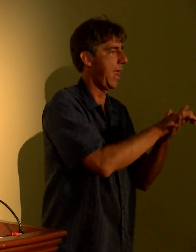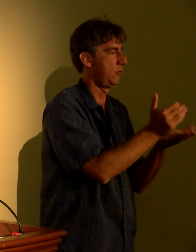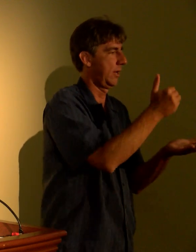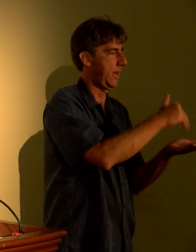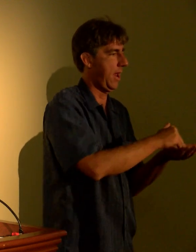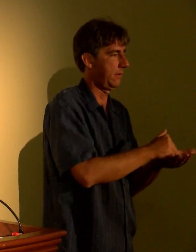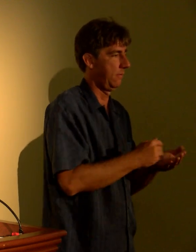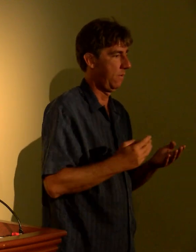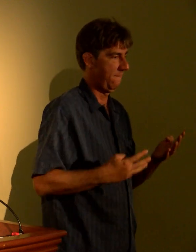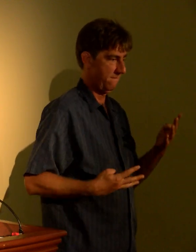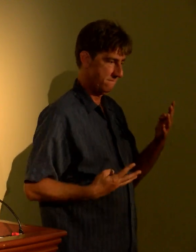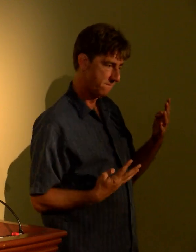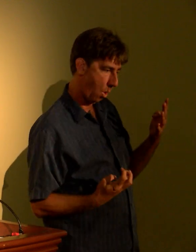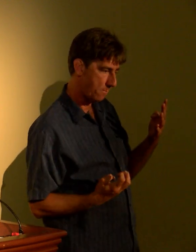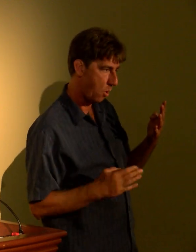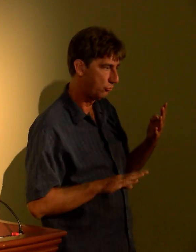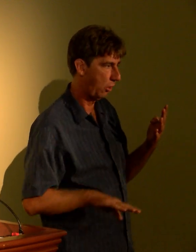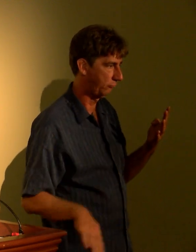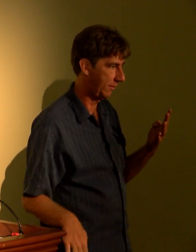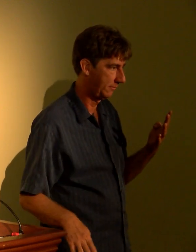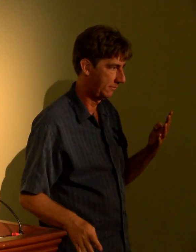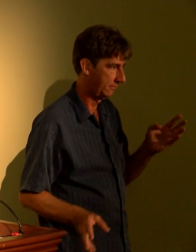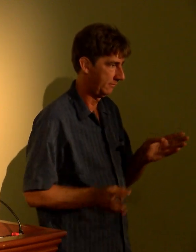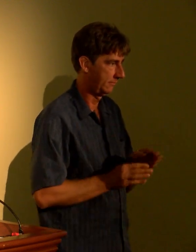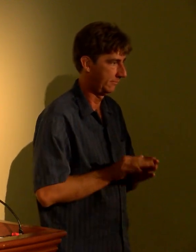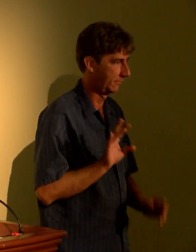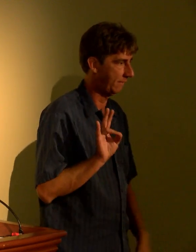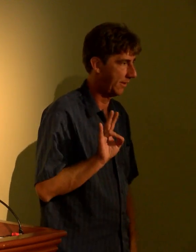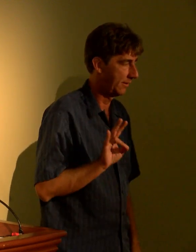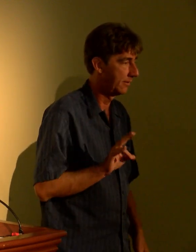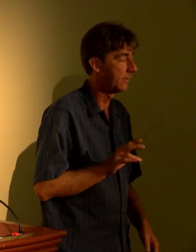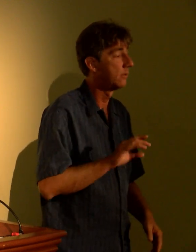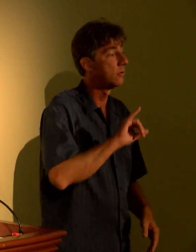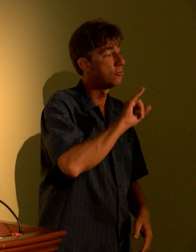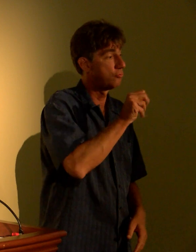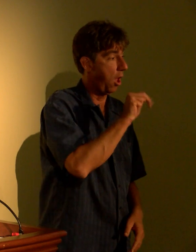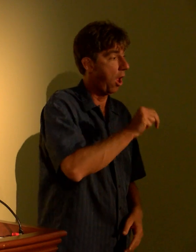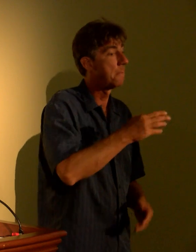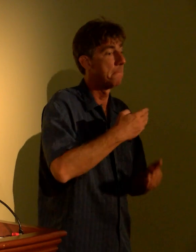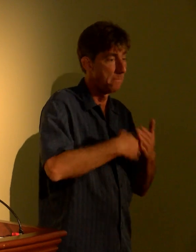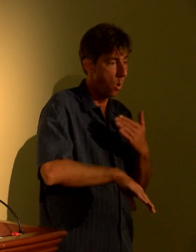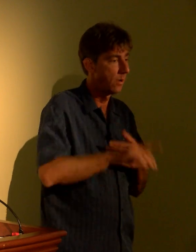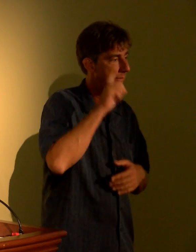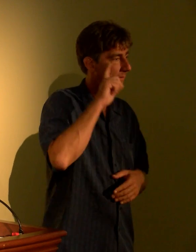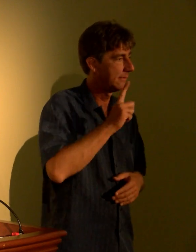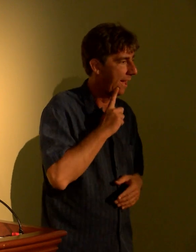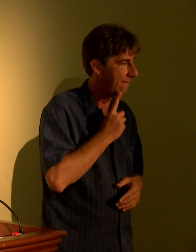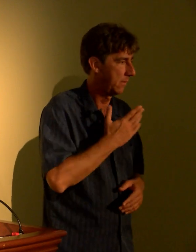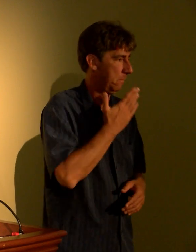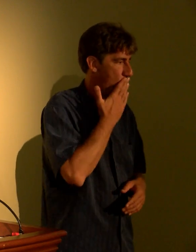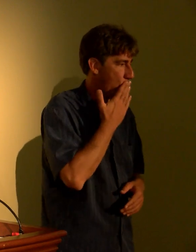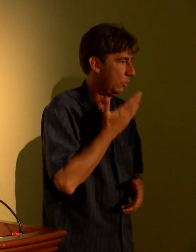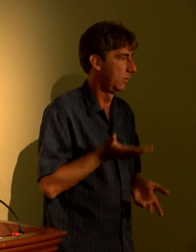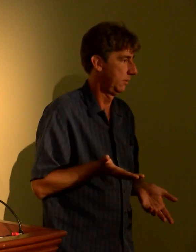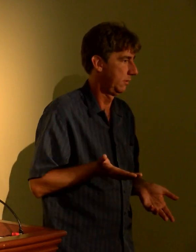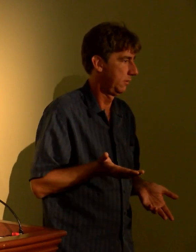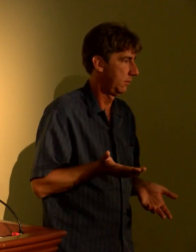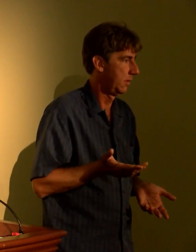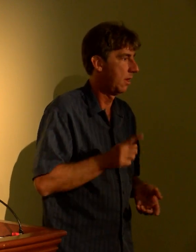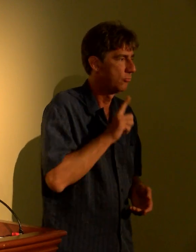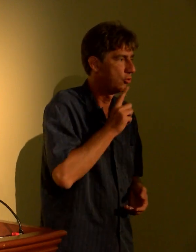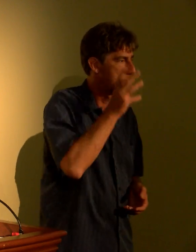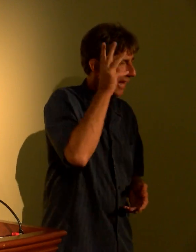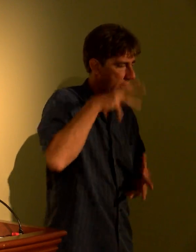and they had 4 more children. John was born deaf and mute, And it must have been a crushing blow to